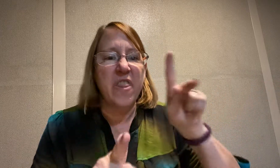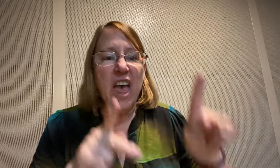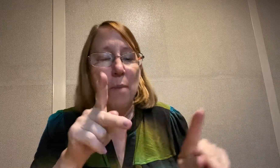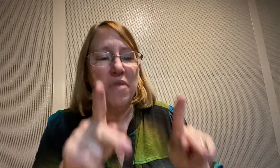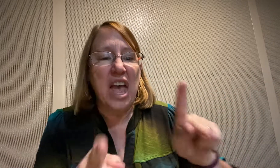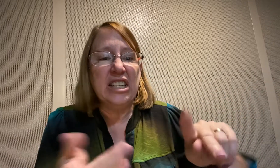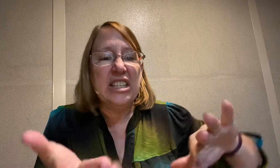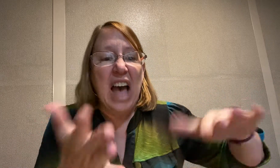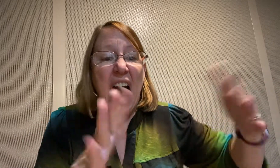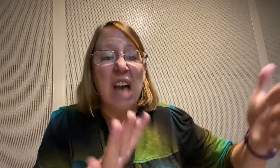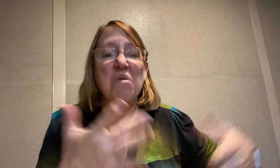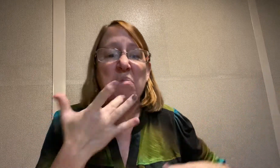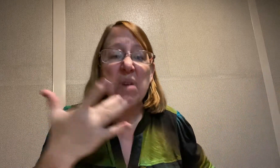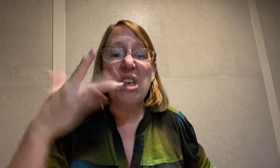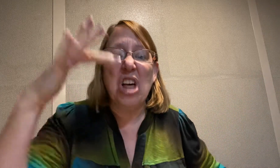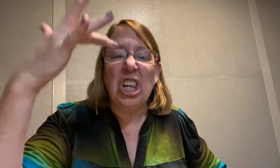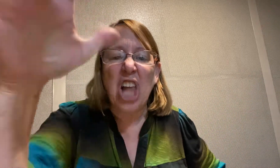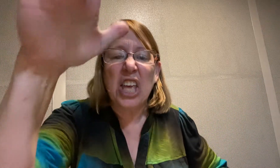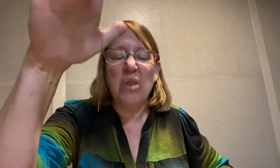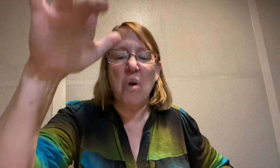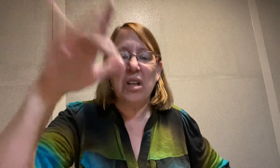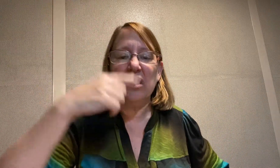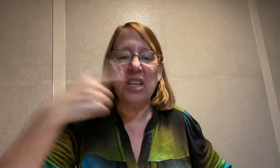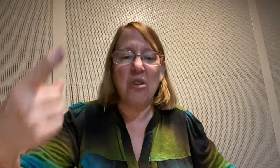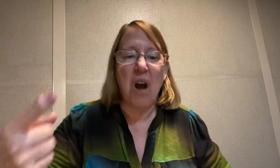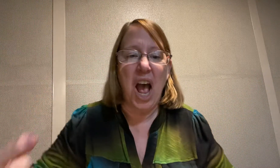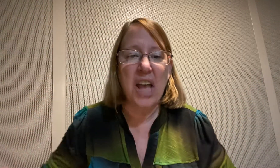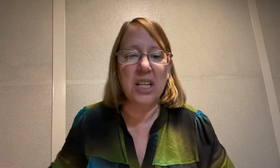Them that die will be the lucky ones," he cried.